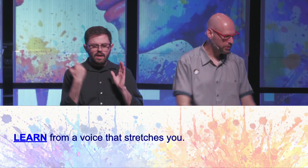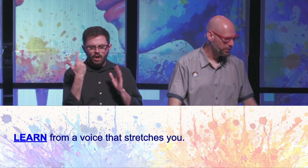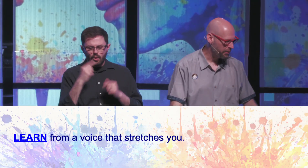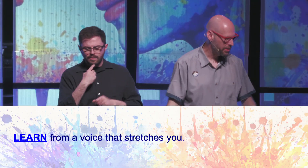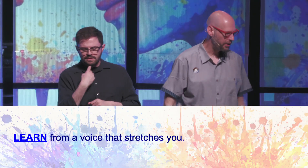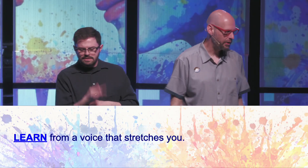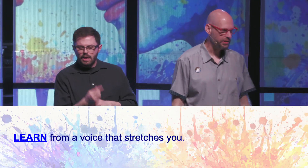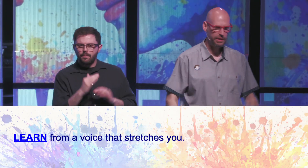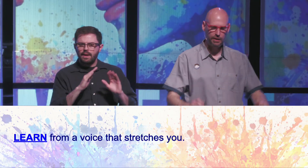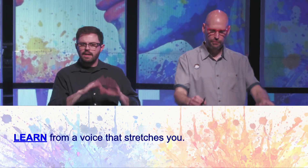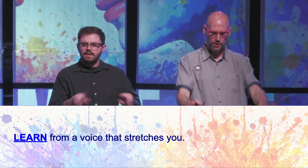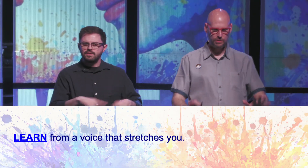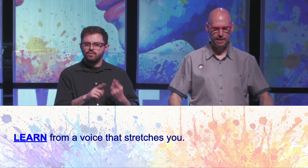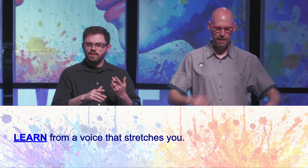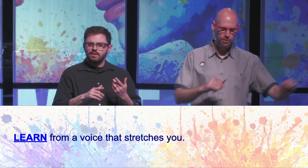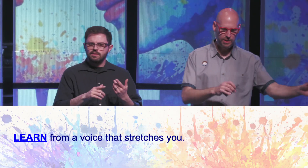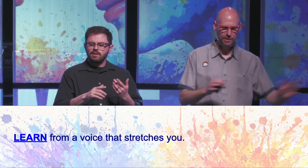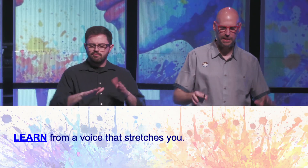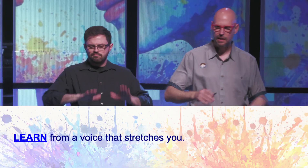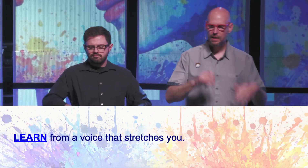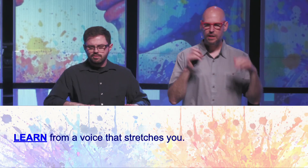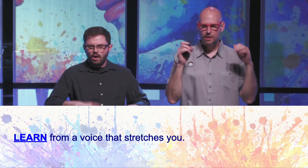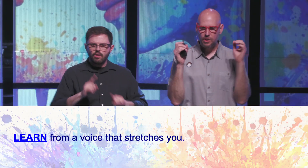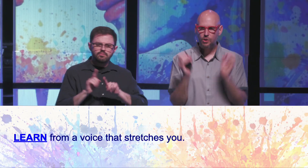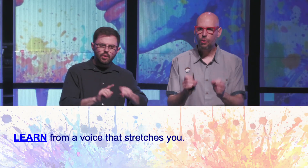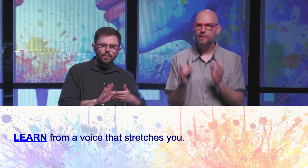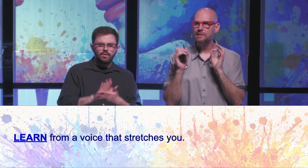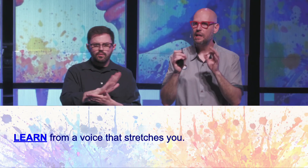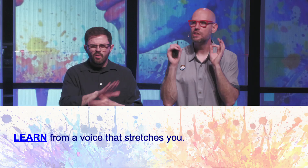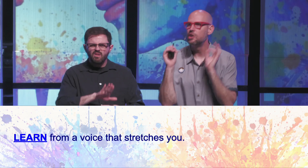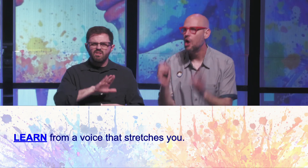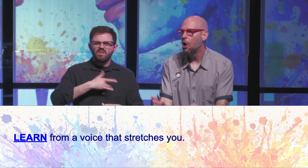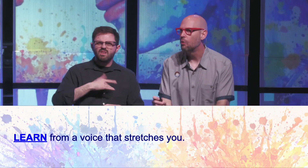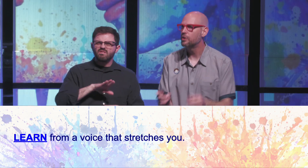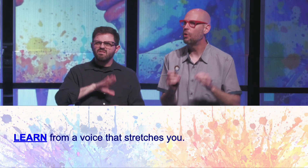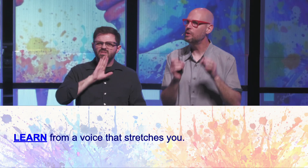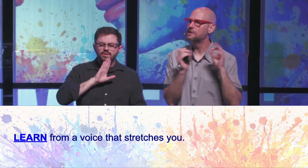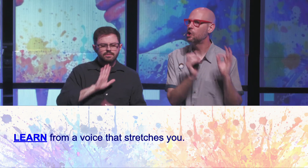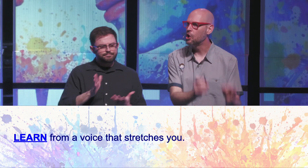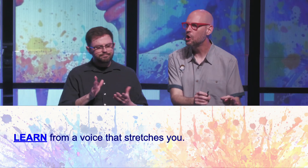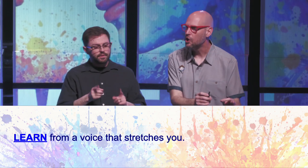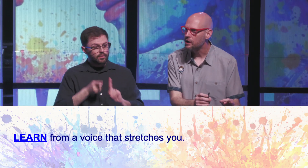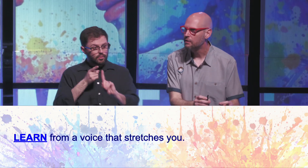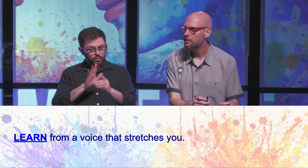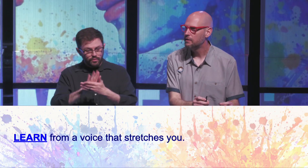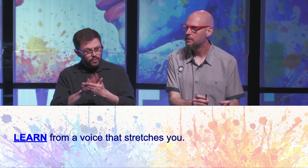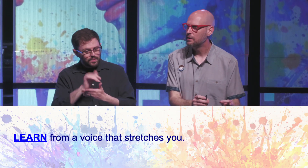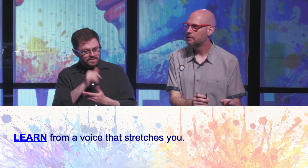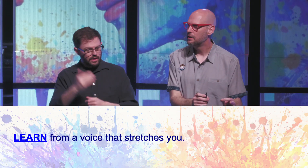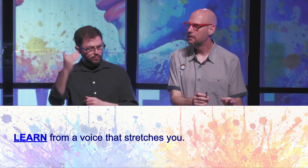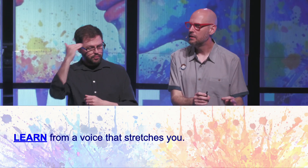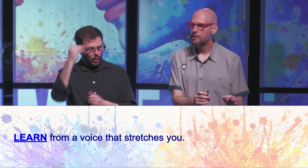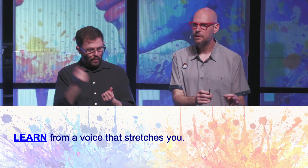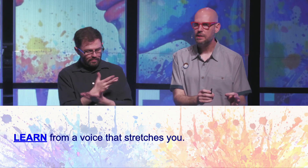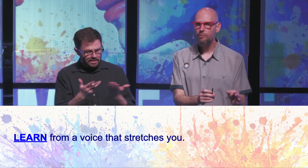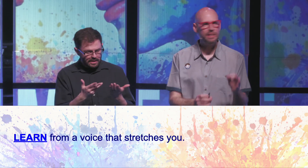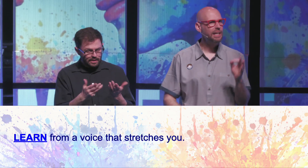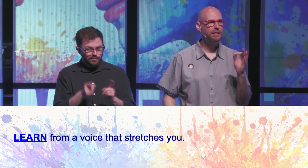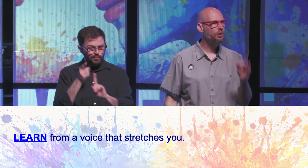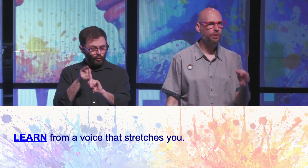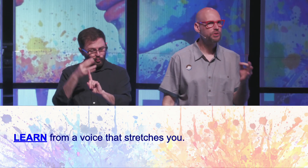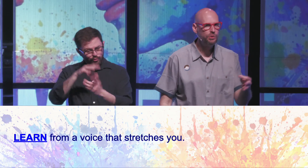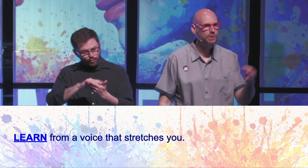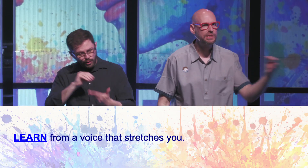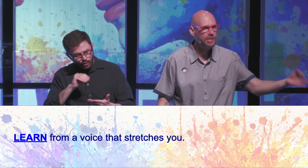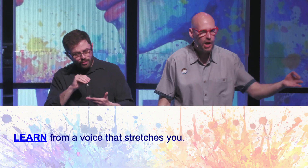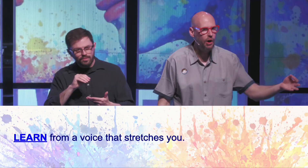they were in school, they were younger, they were little, they get frustrated, they wouldn't know. I said, the goal is not to know, the goal is to learn. And we think